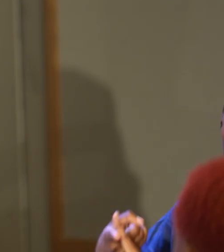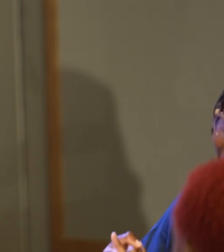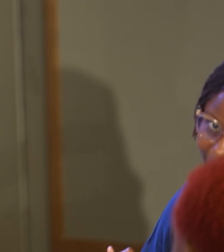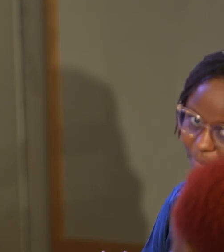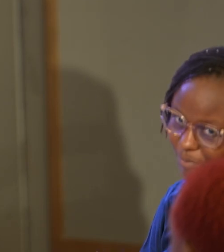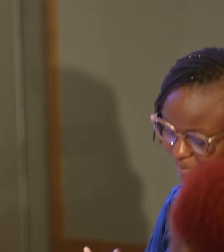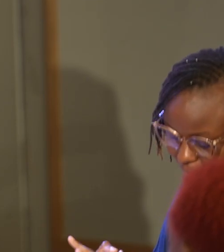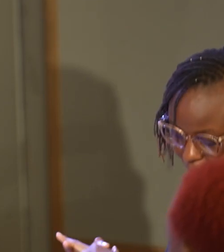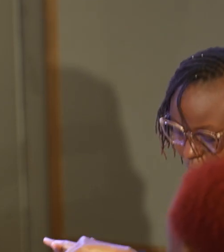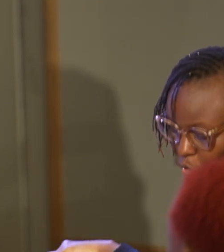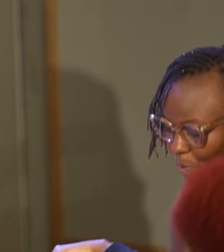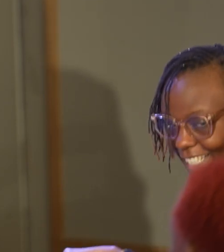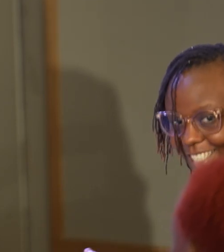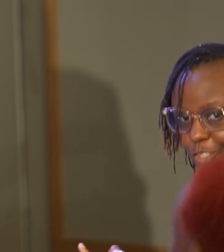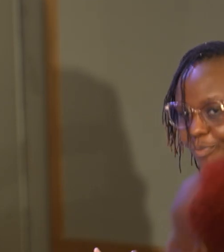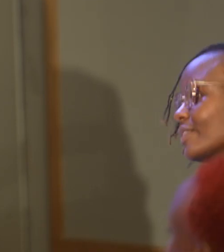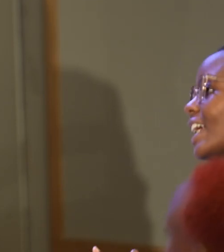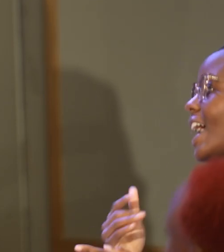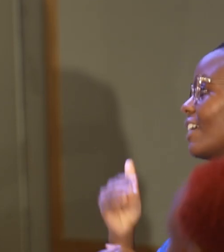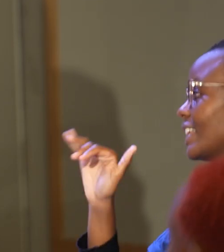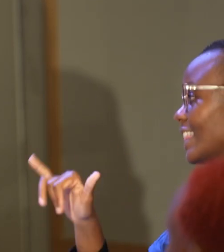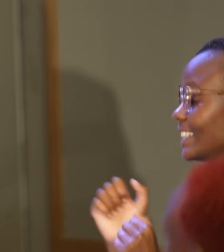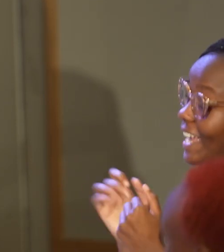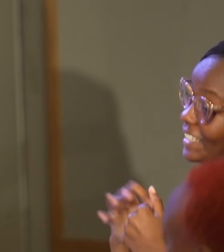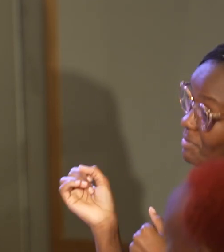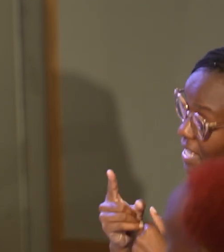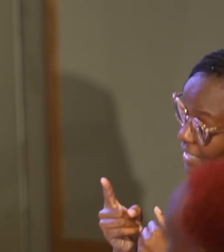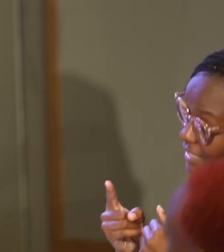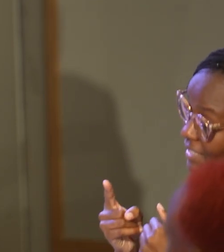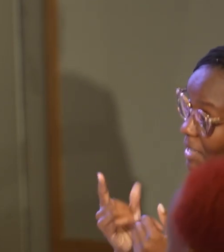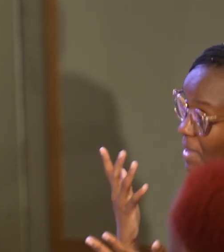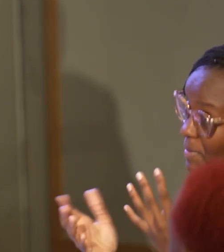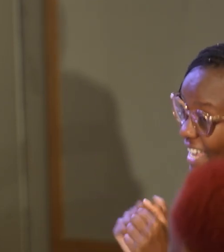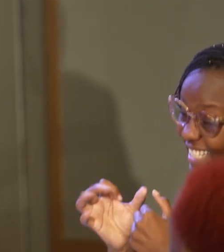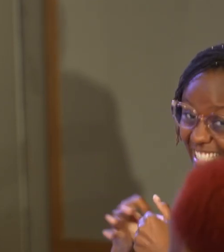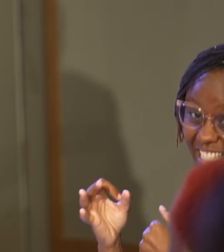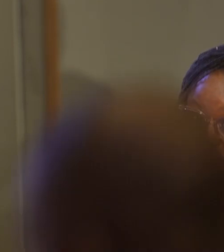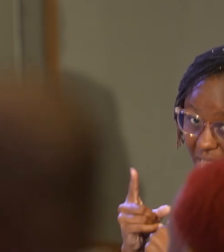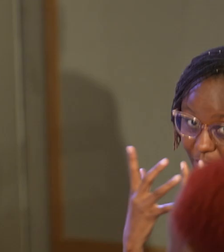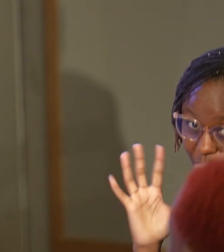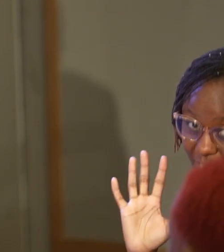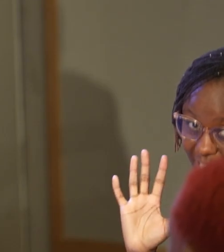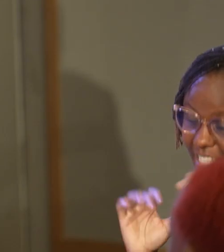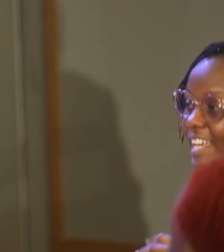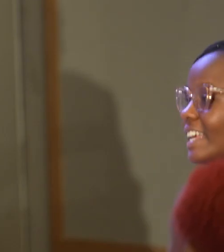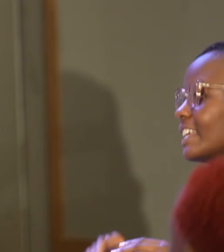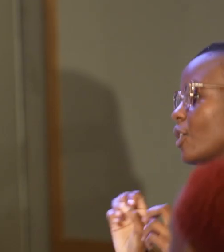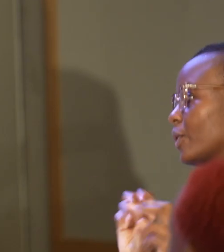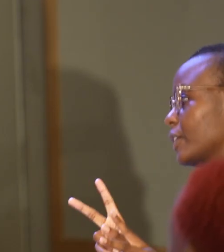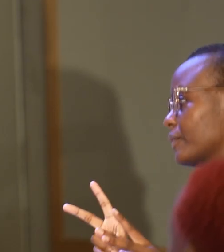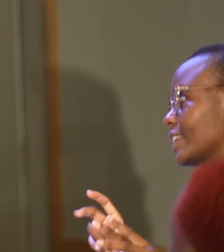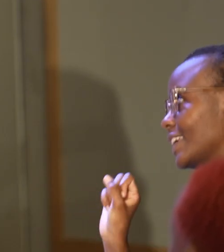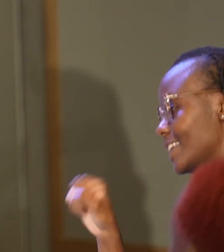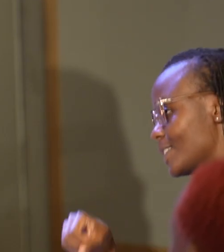we expect for it to take 18 months at most, or less. Now, it